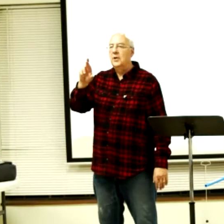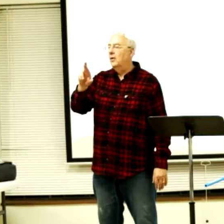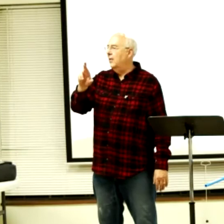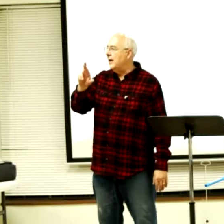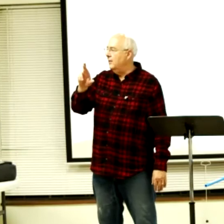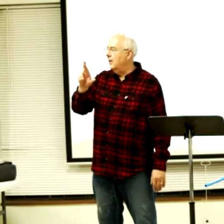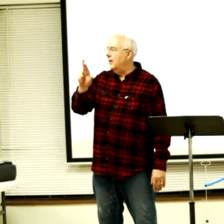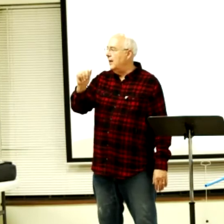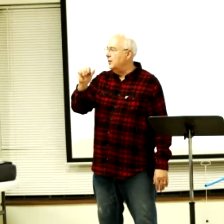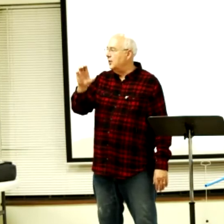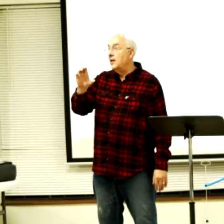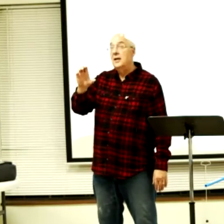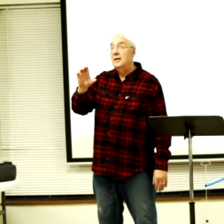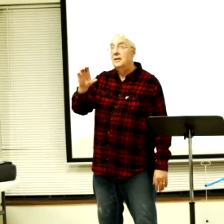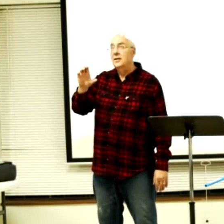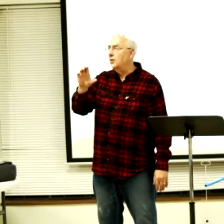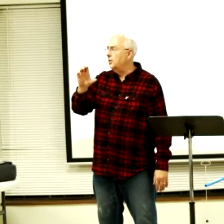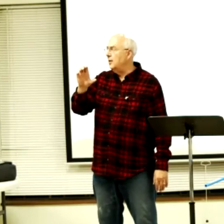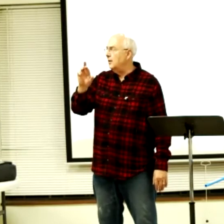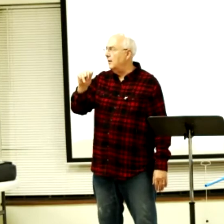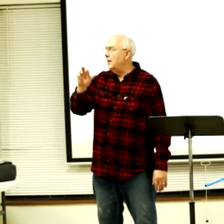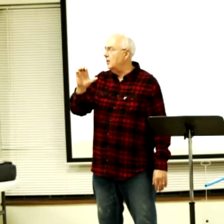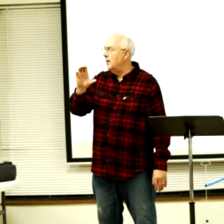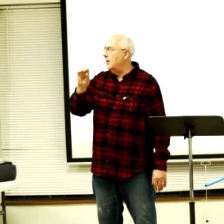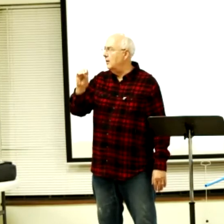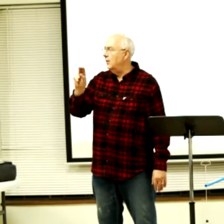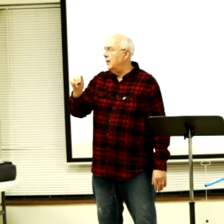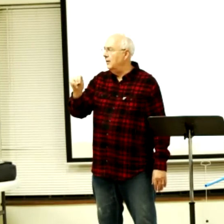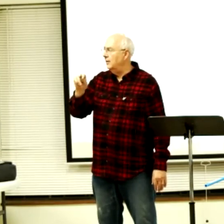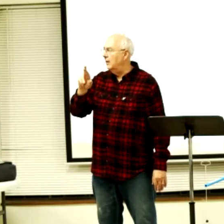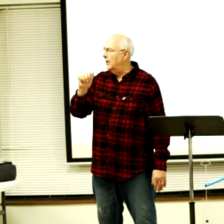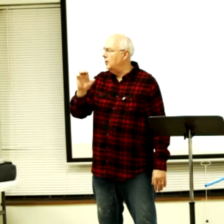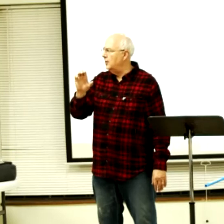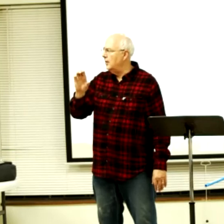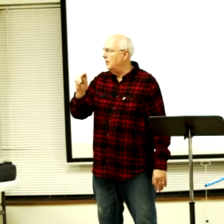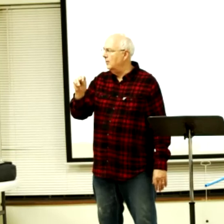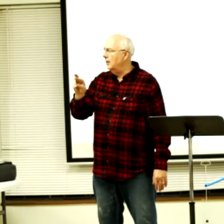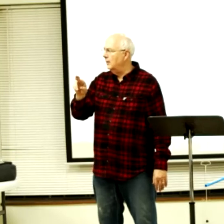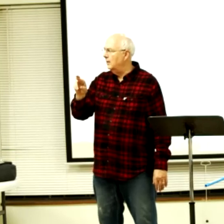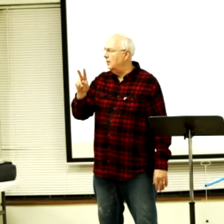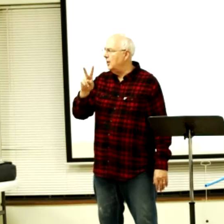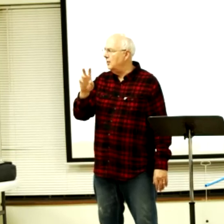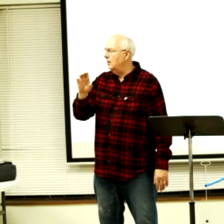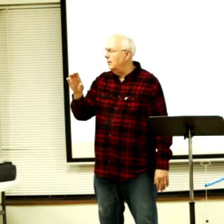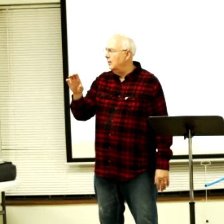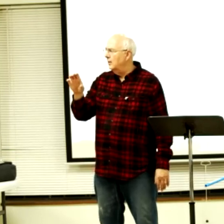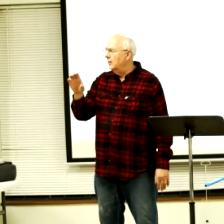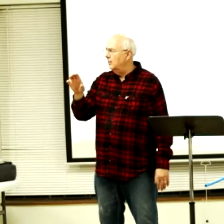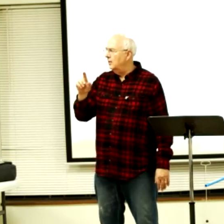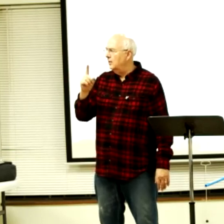So raccoon, R-A-C, is it two C's? R-A-C-O-O-N, R-A-C-C-O-O-N, two C's? Two